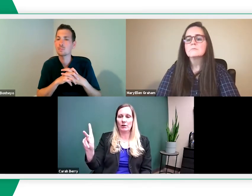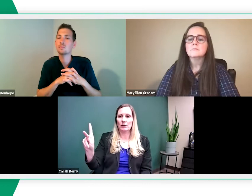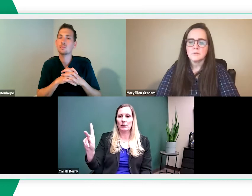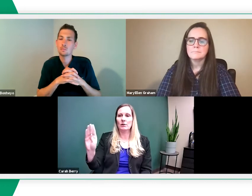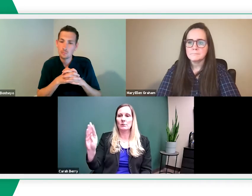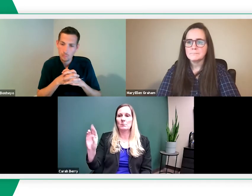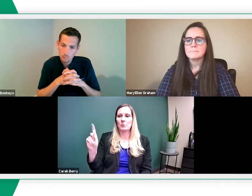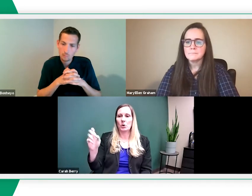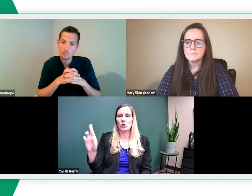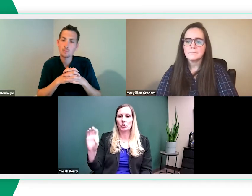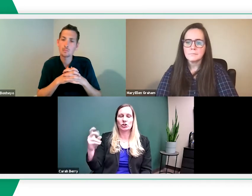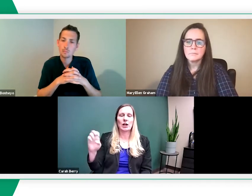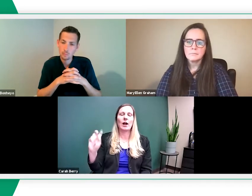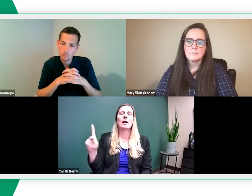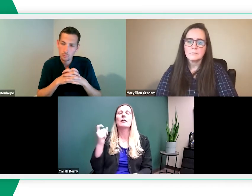check.